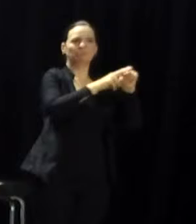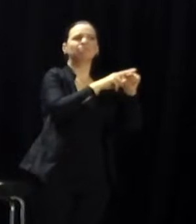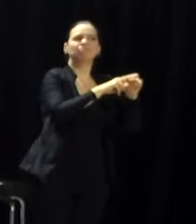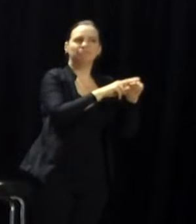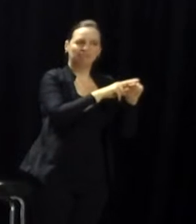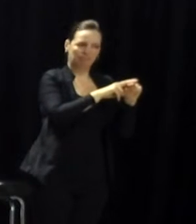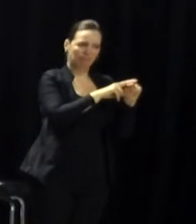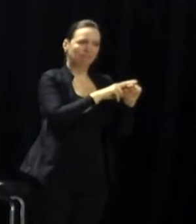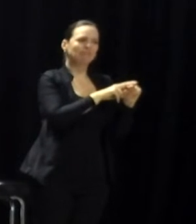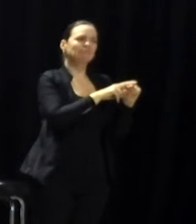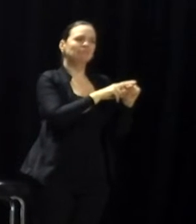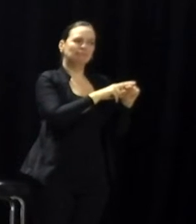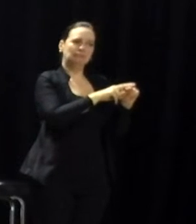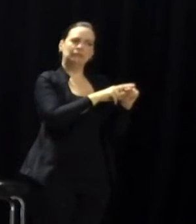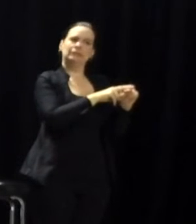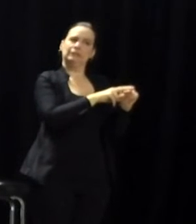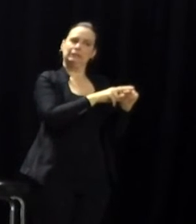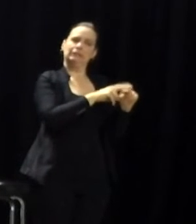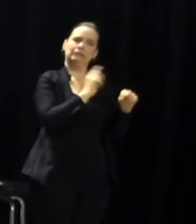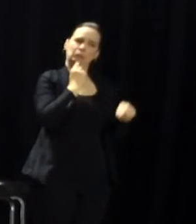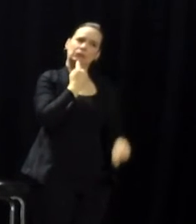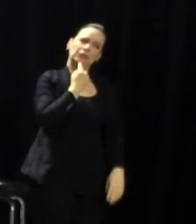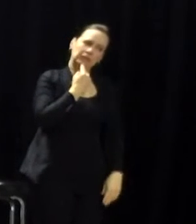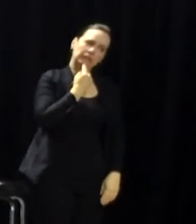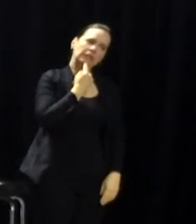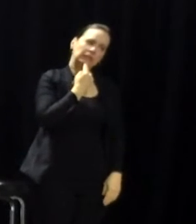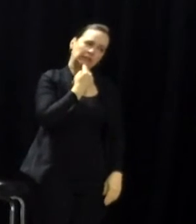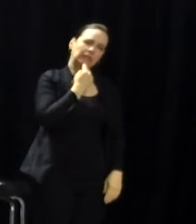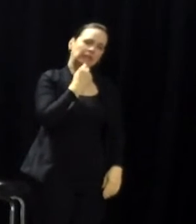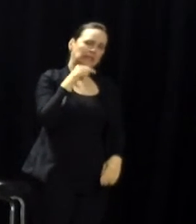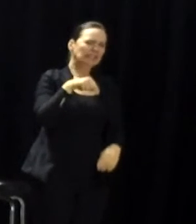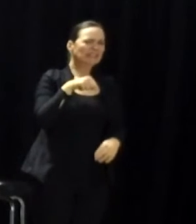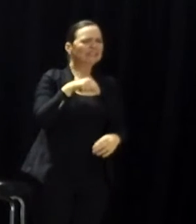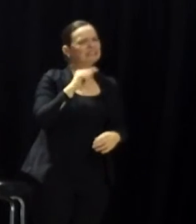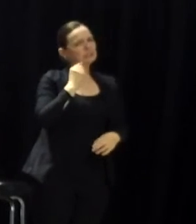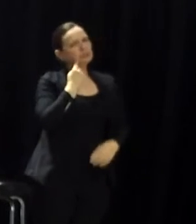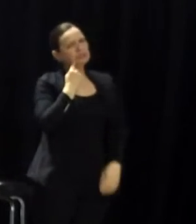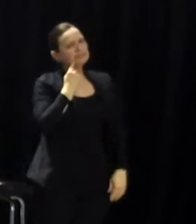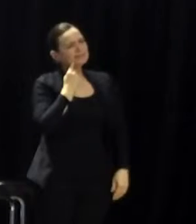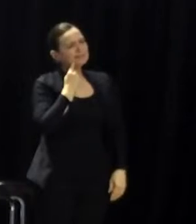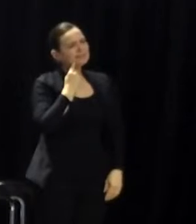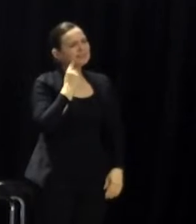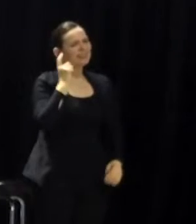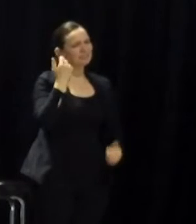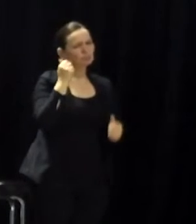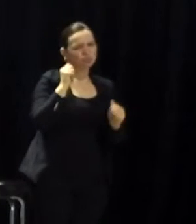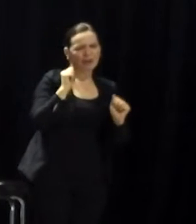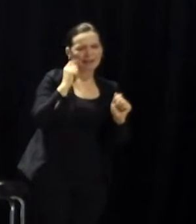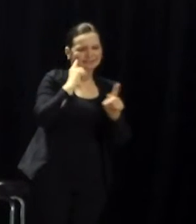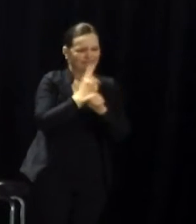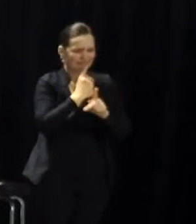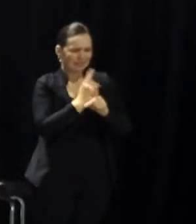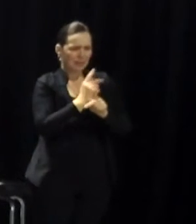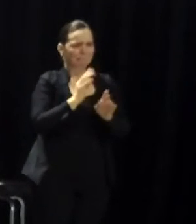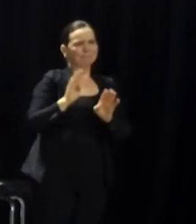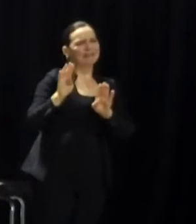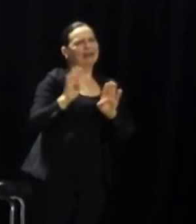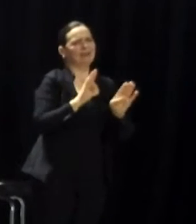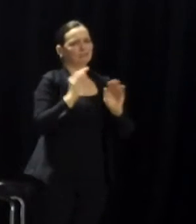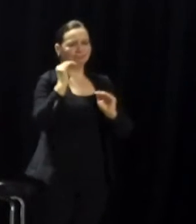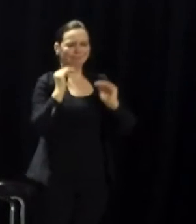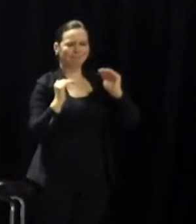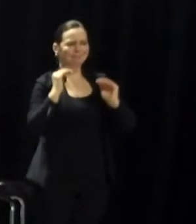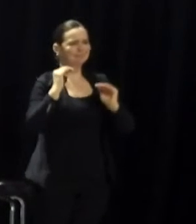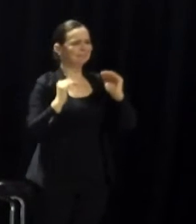dealing with this, and it's very personal. But it could have been, when you try to balance it all out, and that's what we have to do as a community, is balance